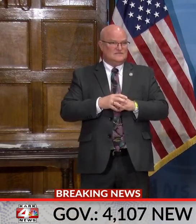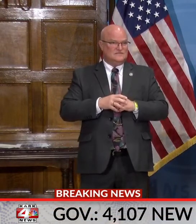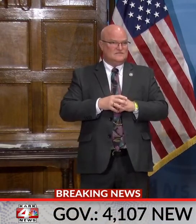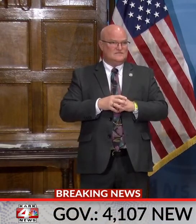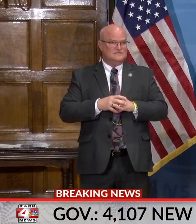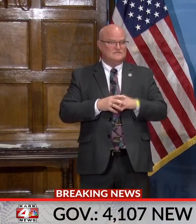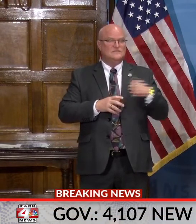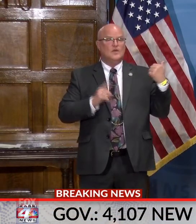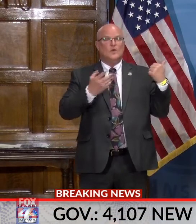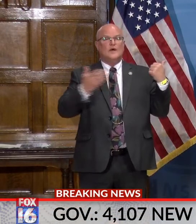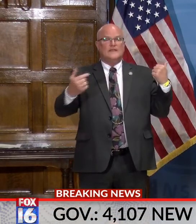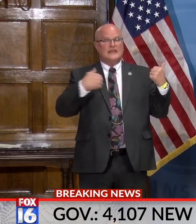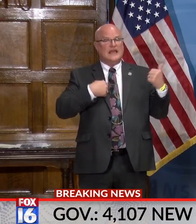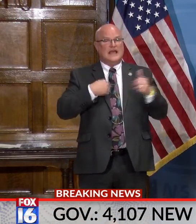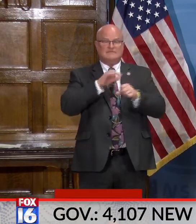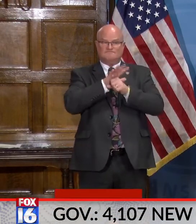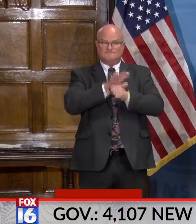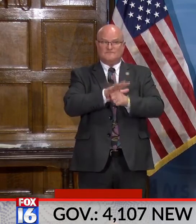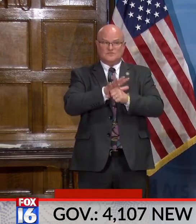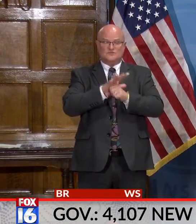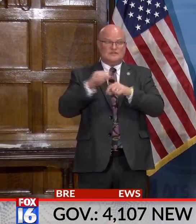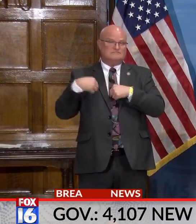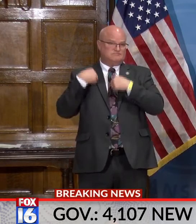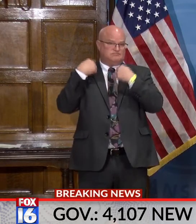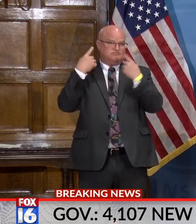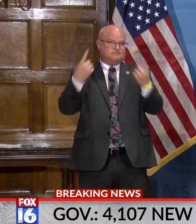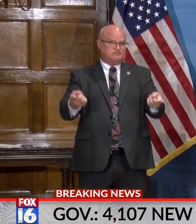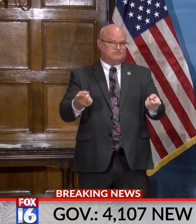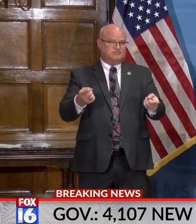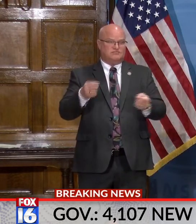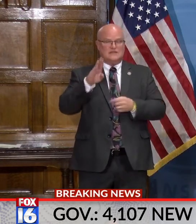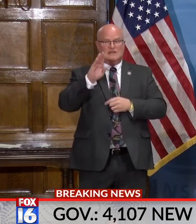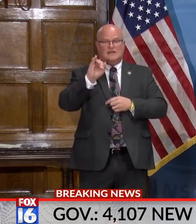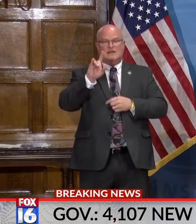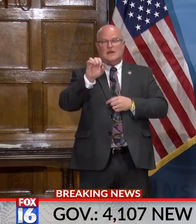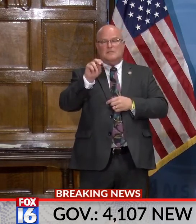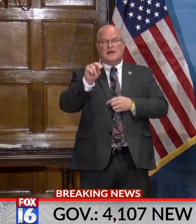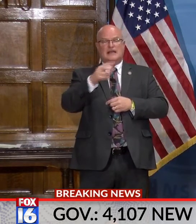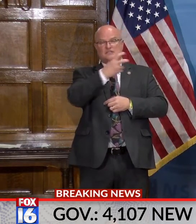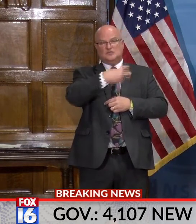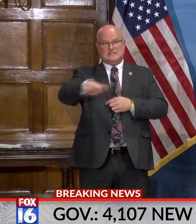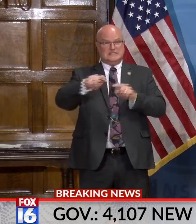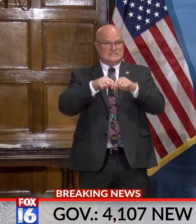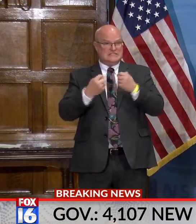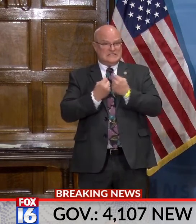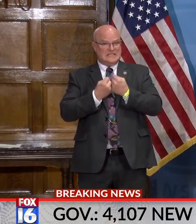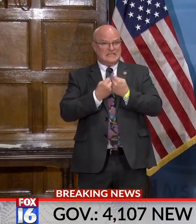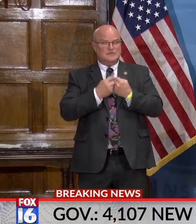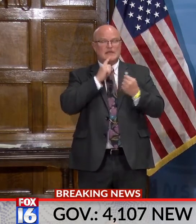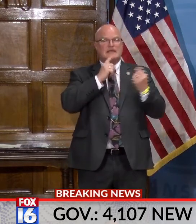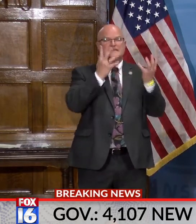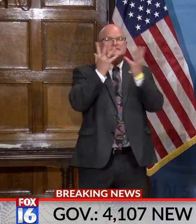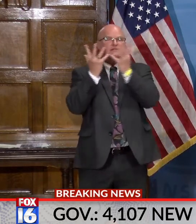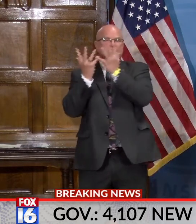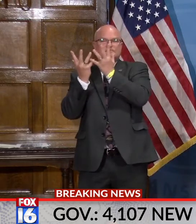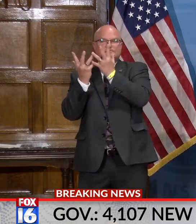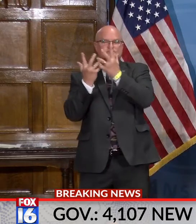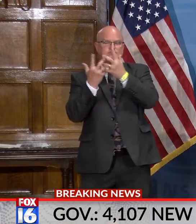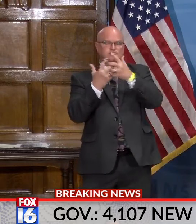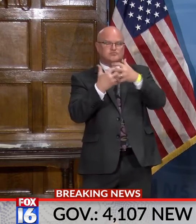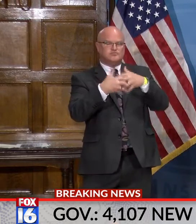I hope one thing I have stressed to the Biden transition team is a seamless